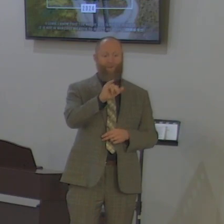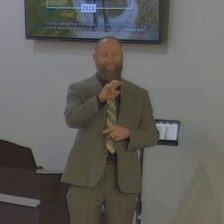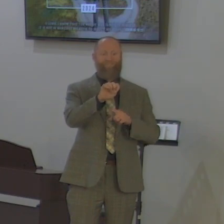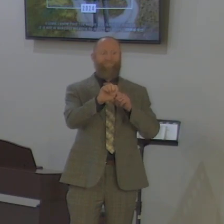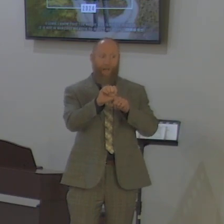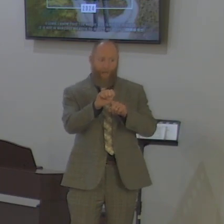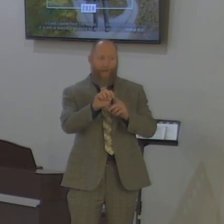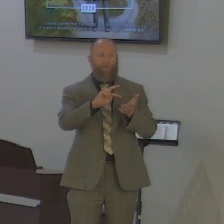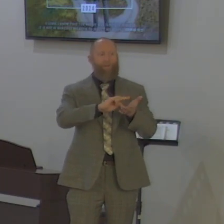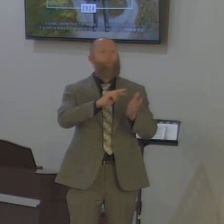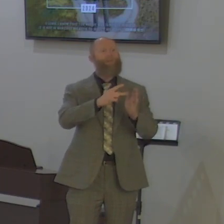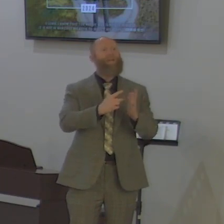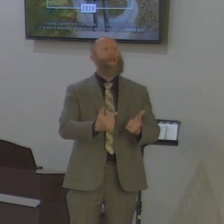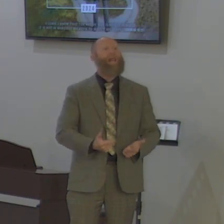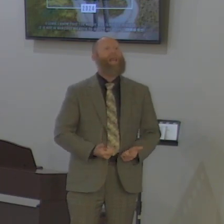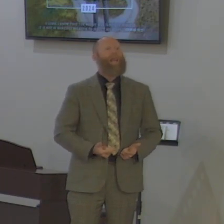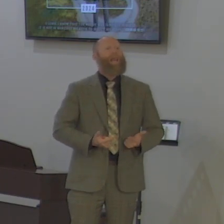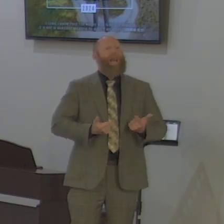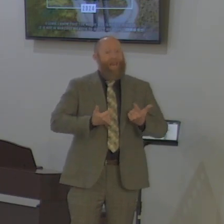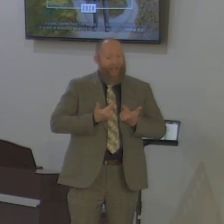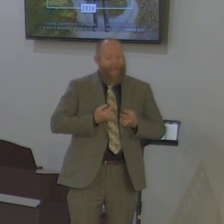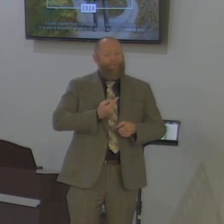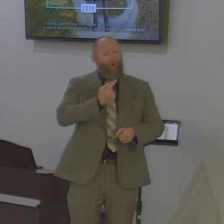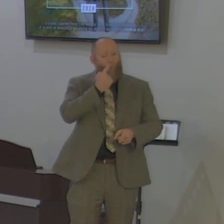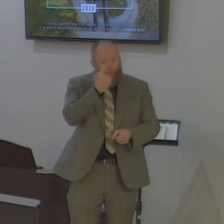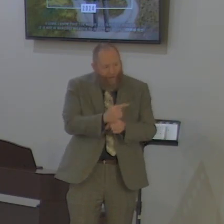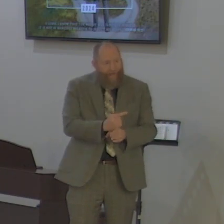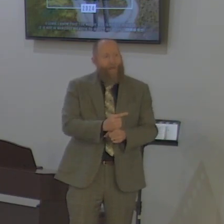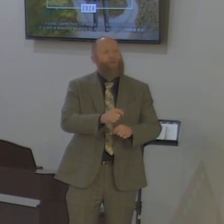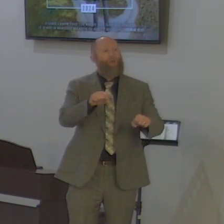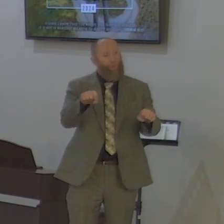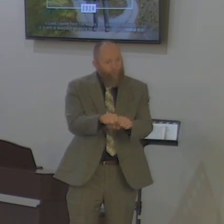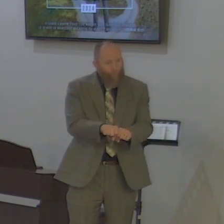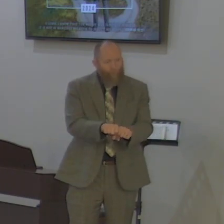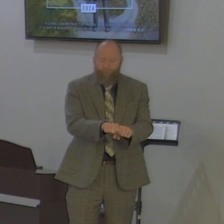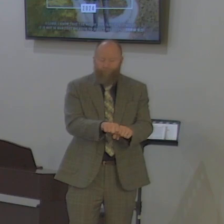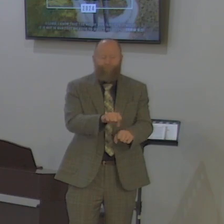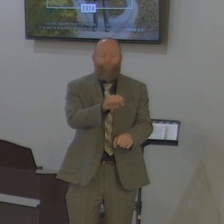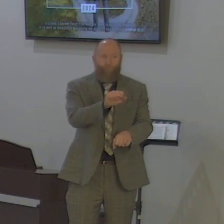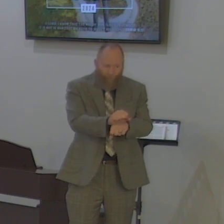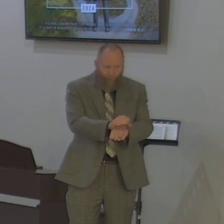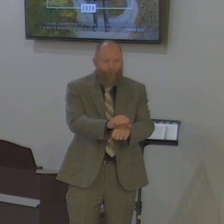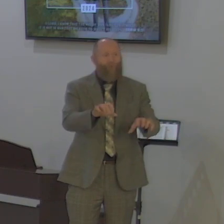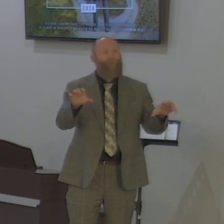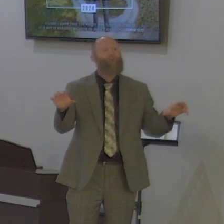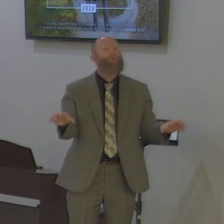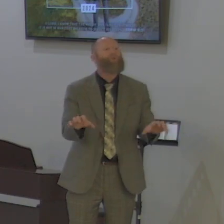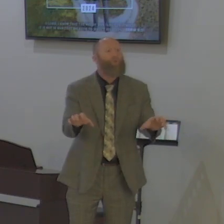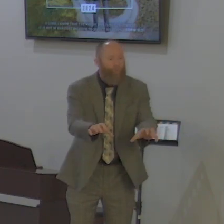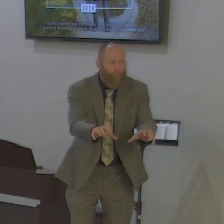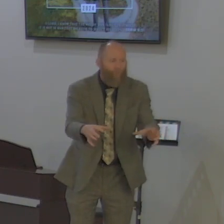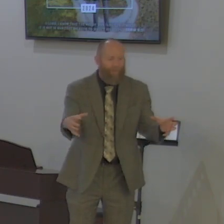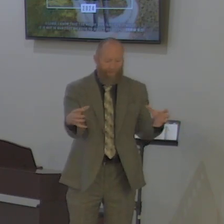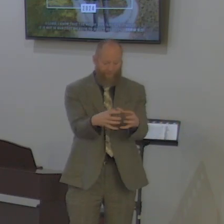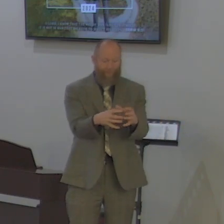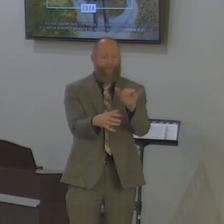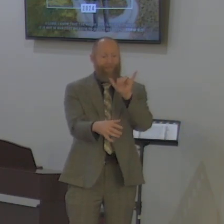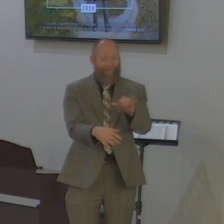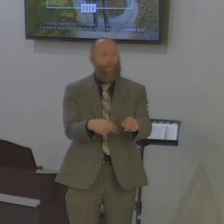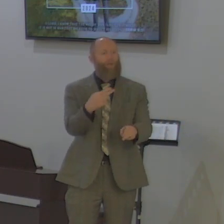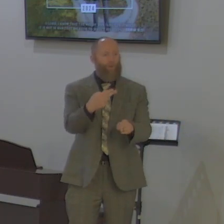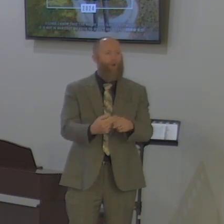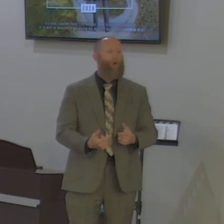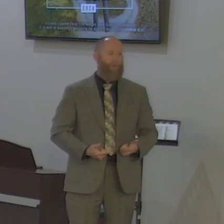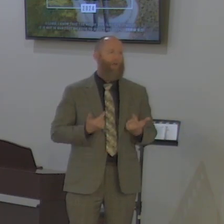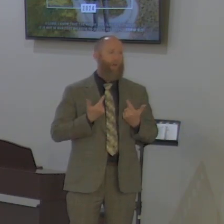that would be what God calls normal. God's intended function for each of us in